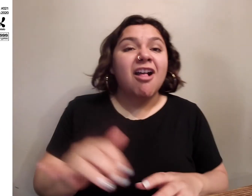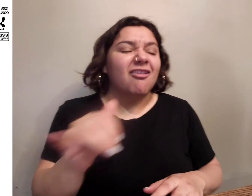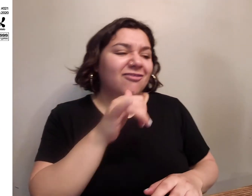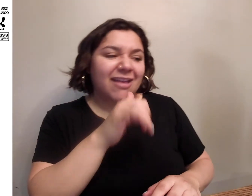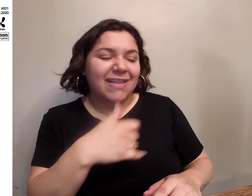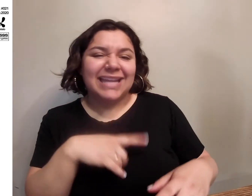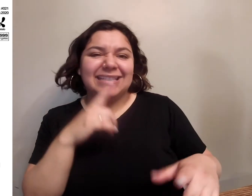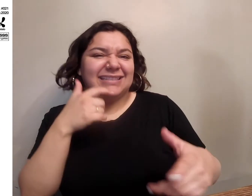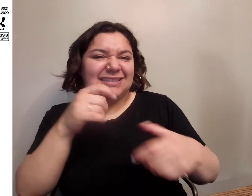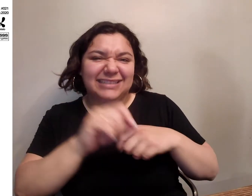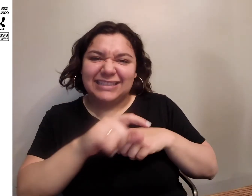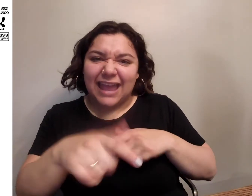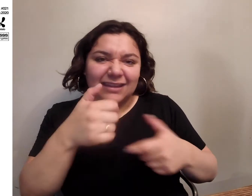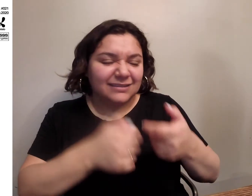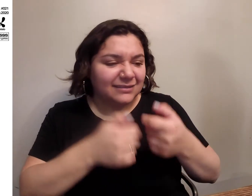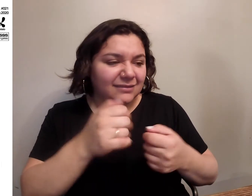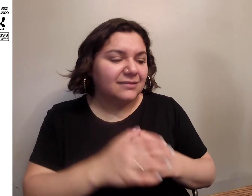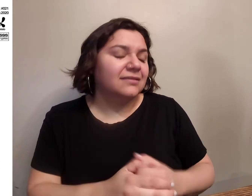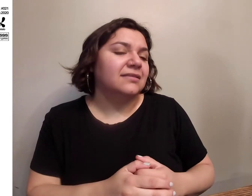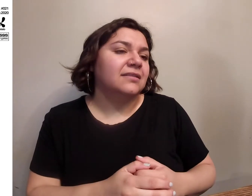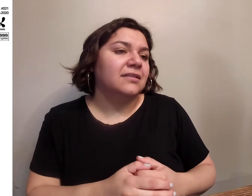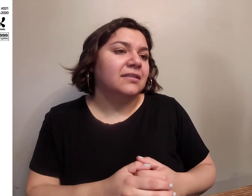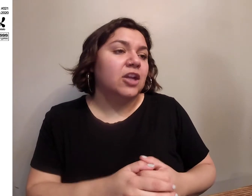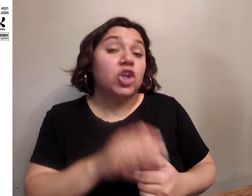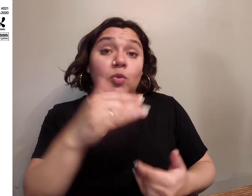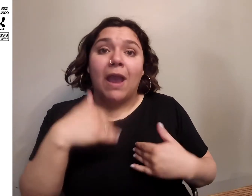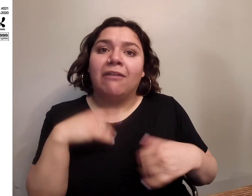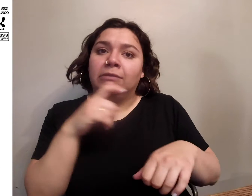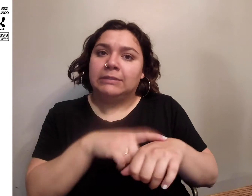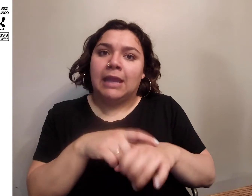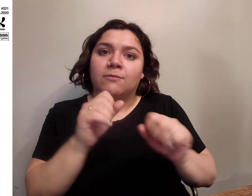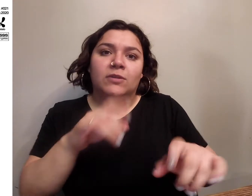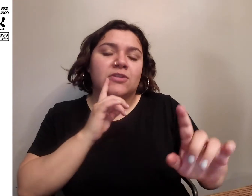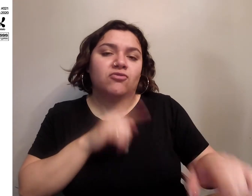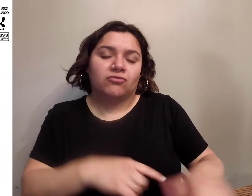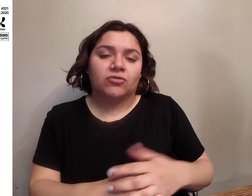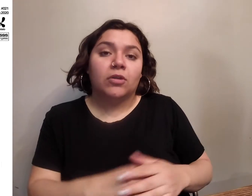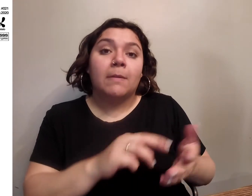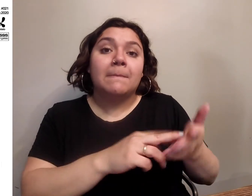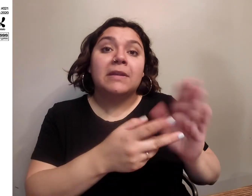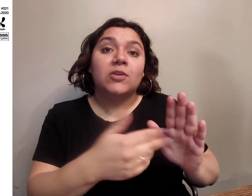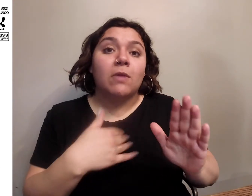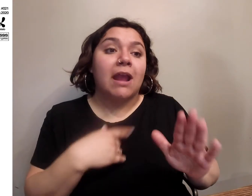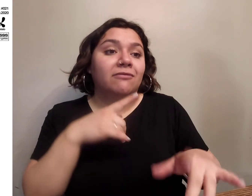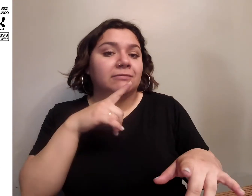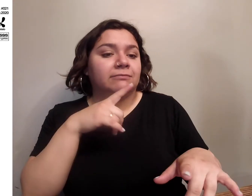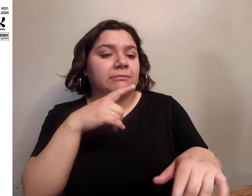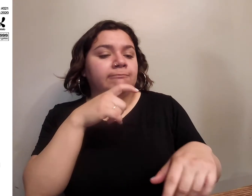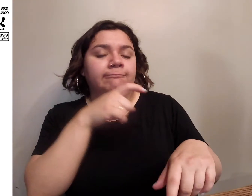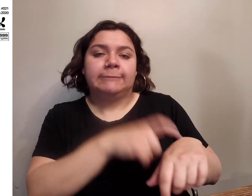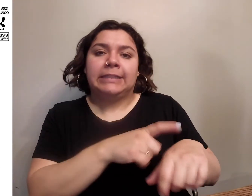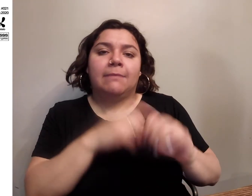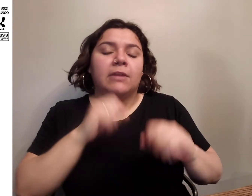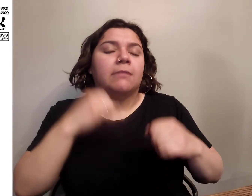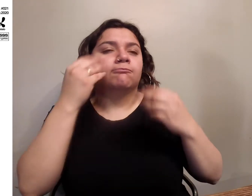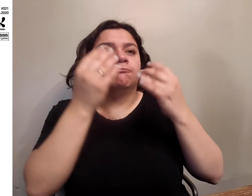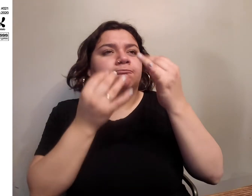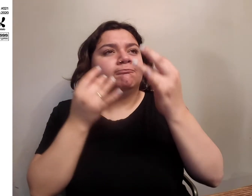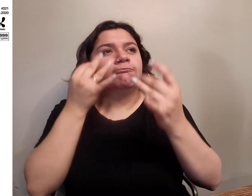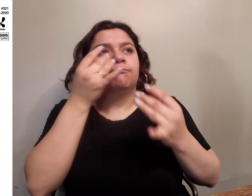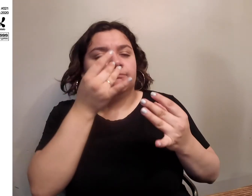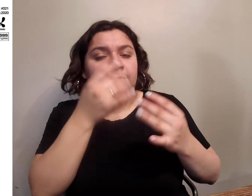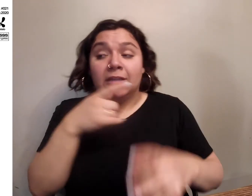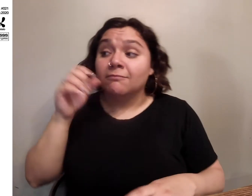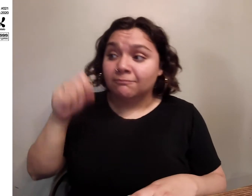all of those kinds of forms, you're given time to answer, and therefore you're given time to ponder, and therefore you're